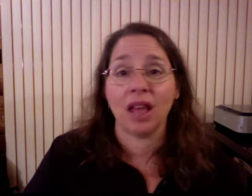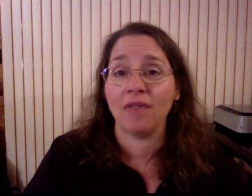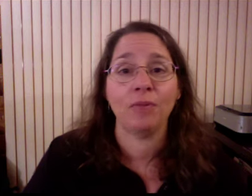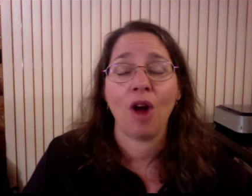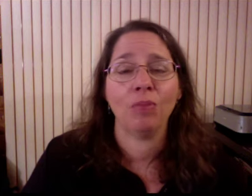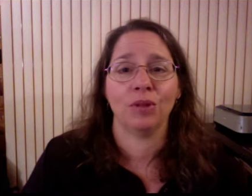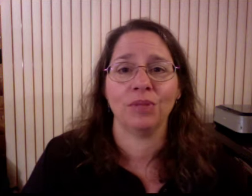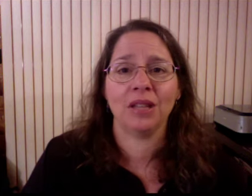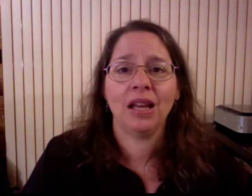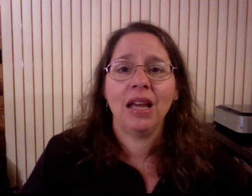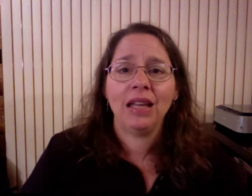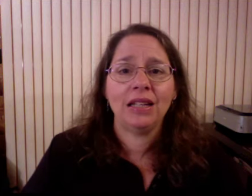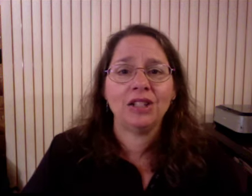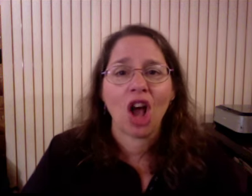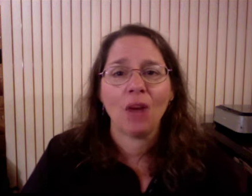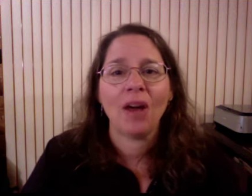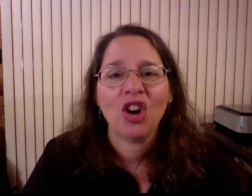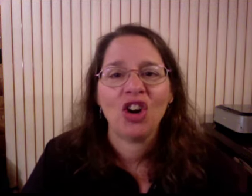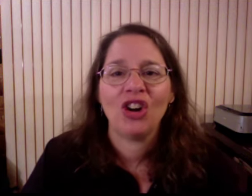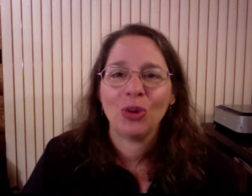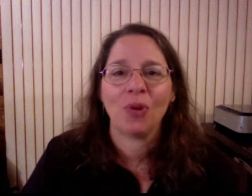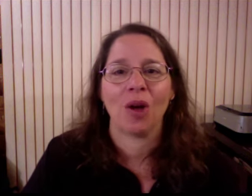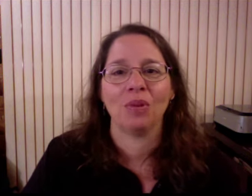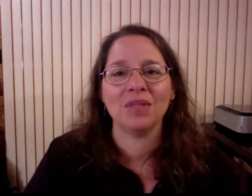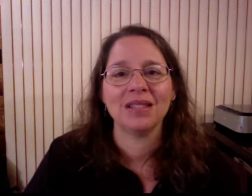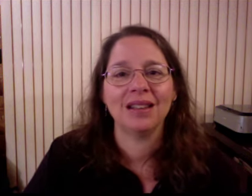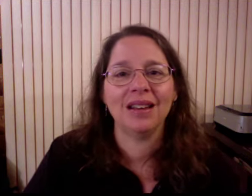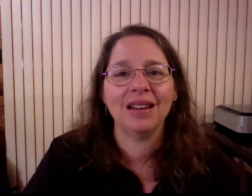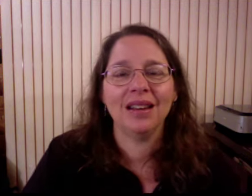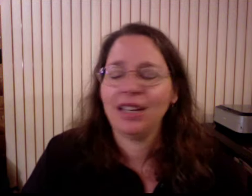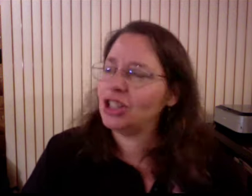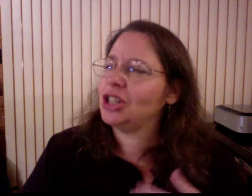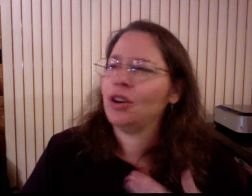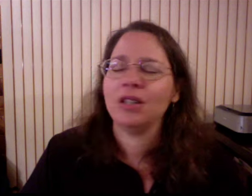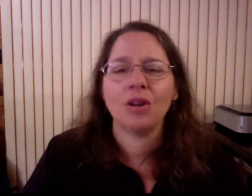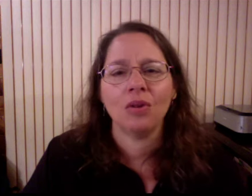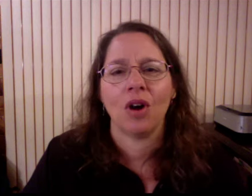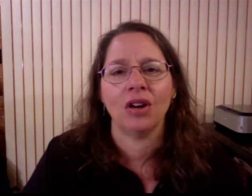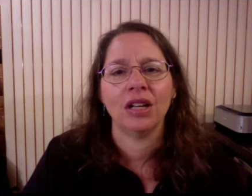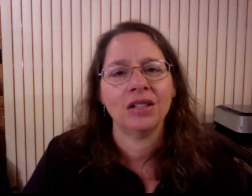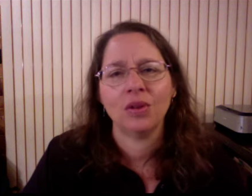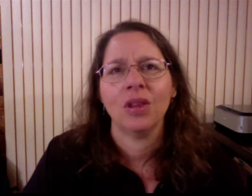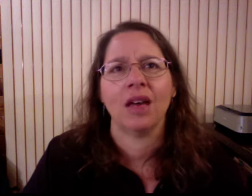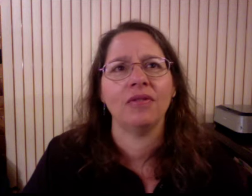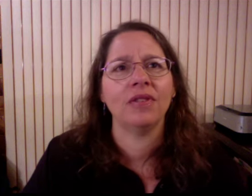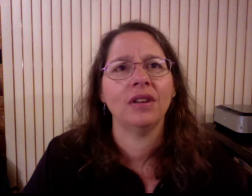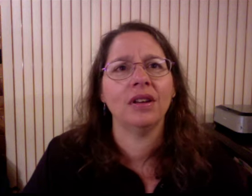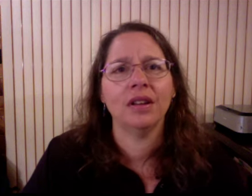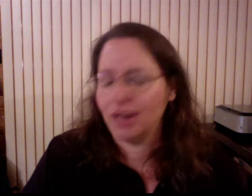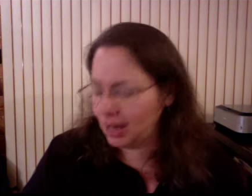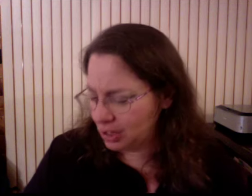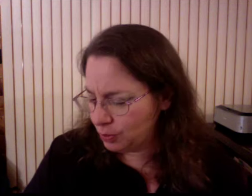and problems. He didn't talk about her and her problems. He just shared his own heart and his own life and his